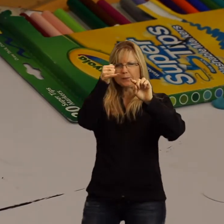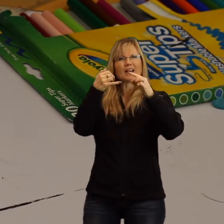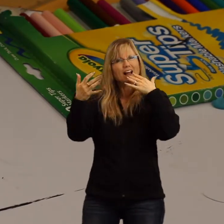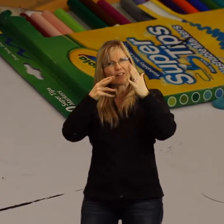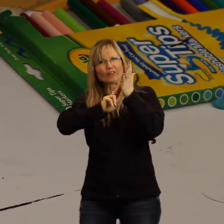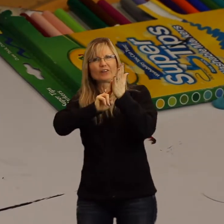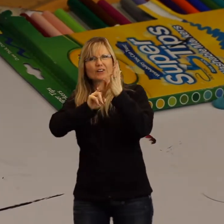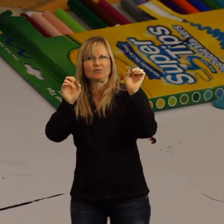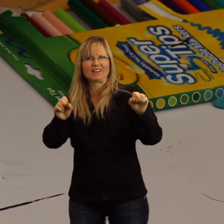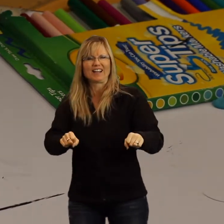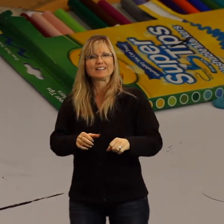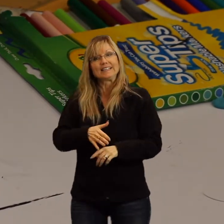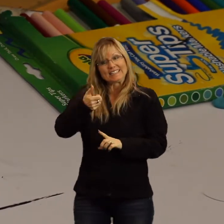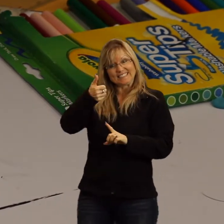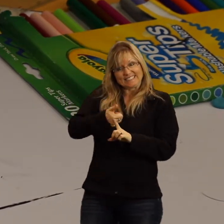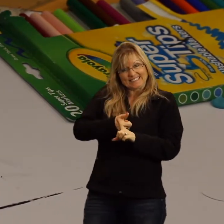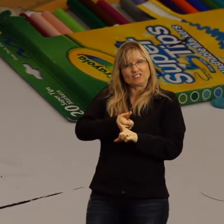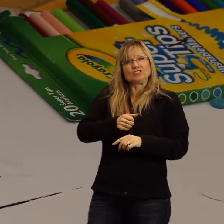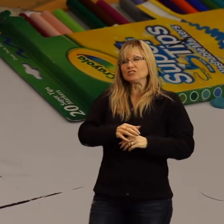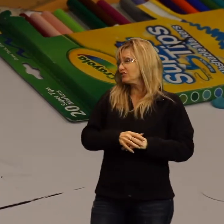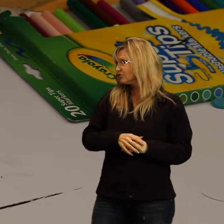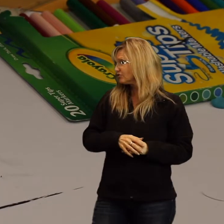So I like to treat each different section